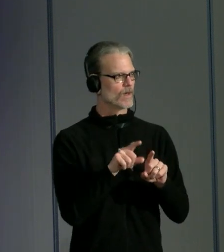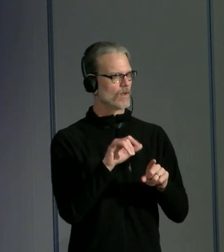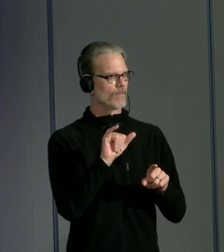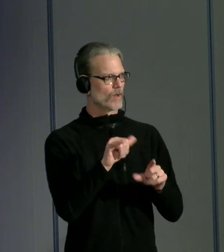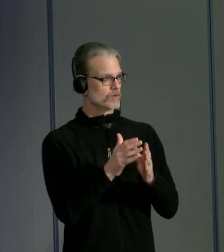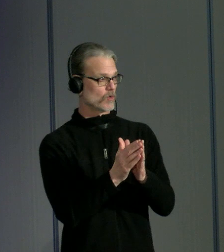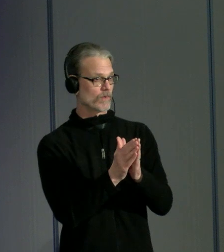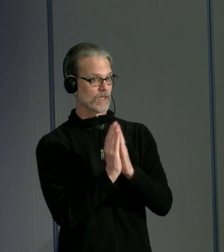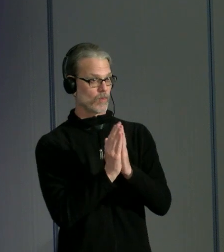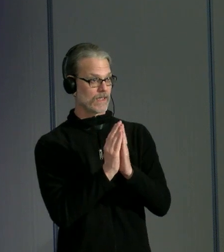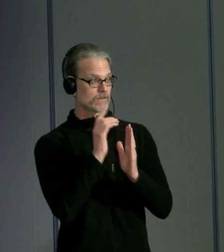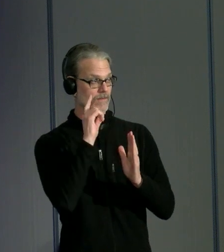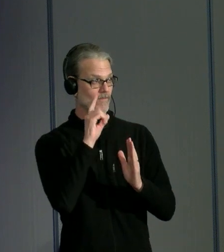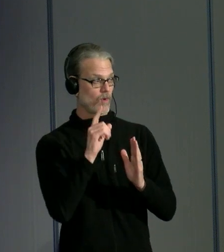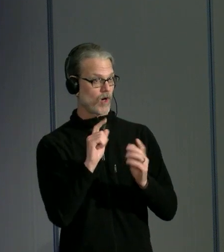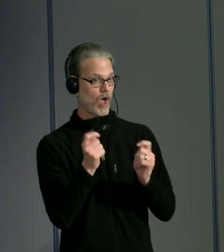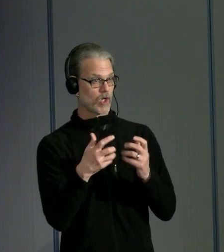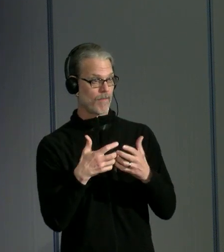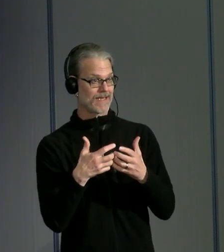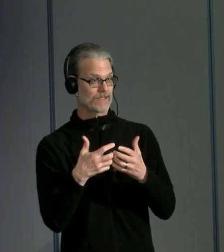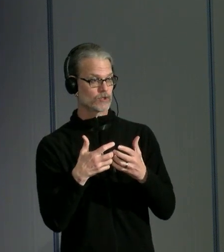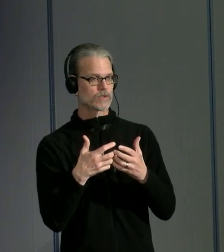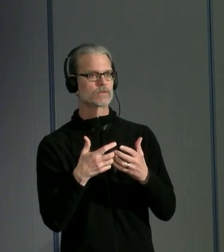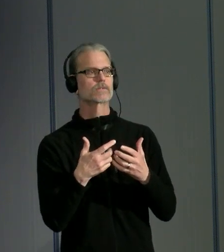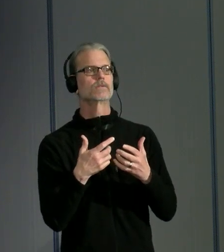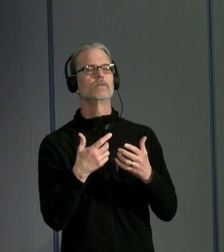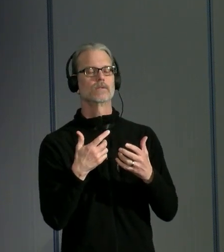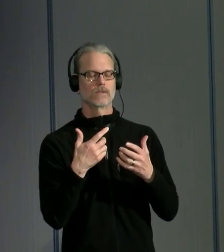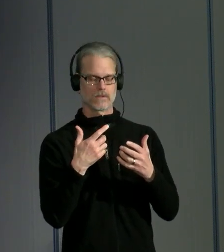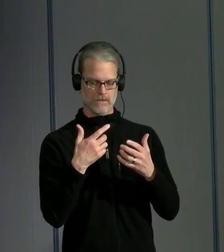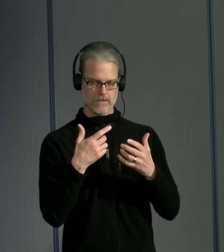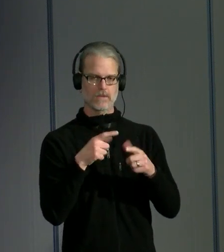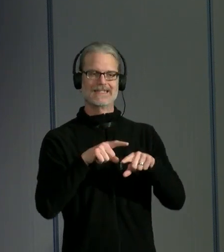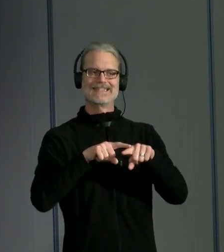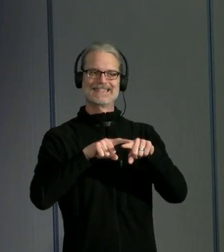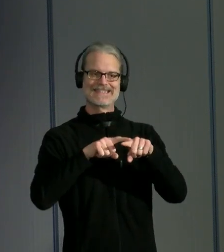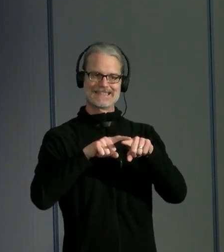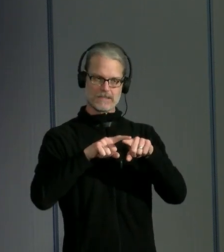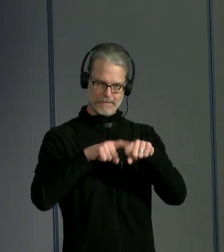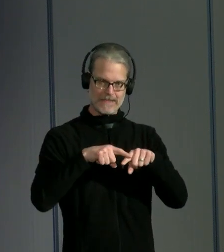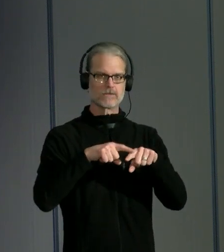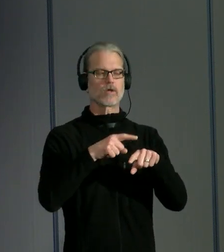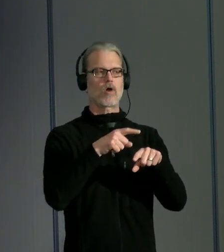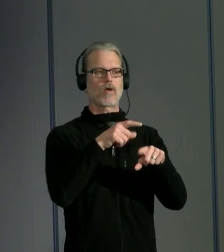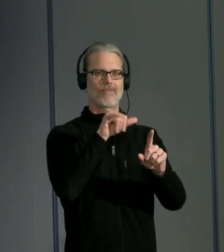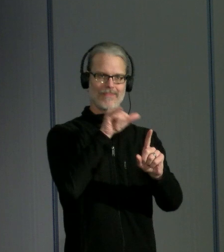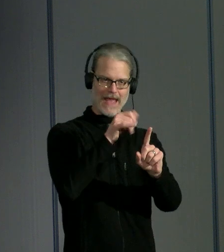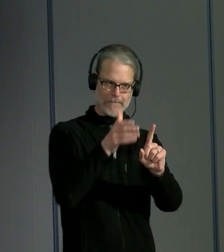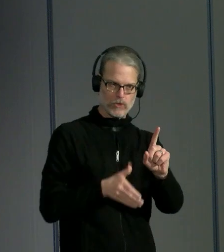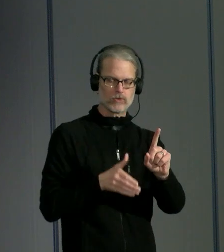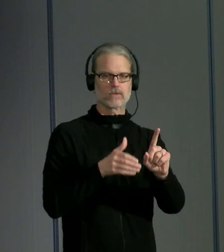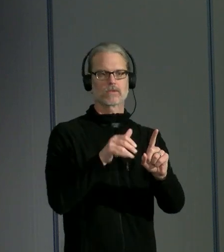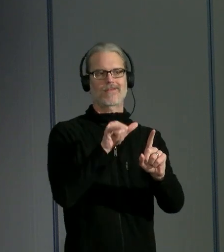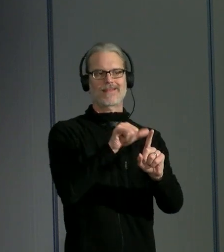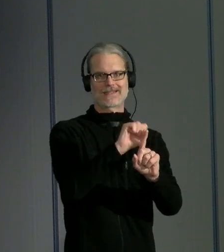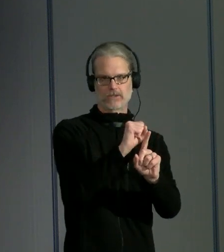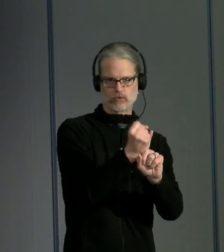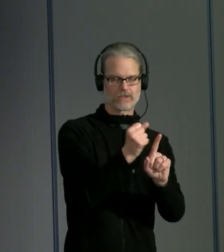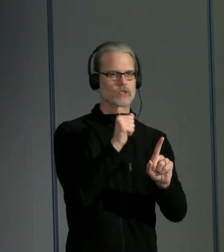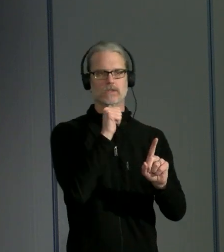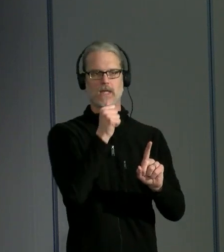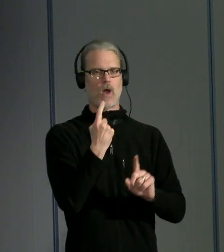for accommodation on that case-by-case determination. It's not going to be one size fits all for any situation.